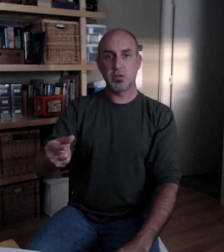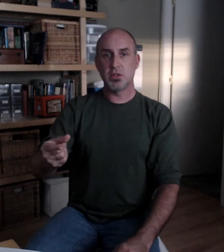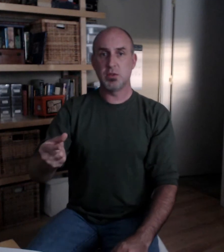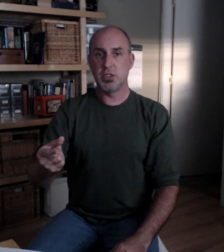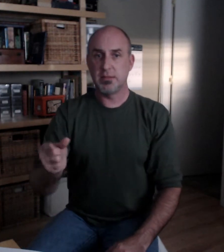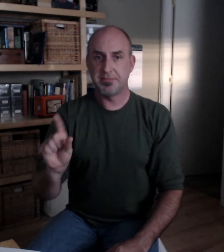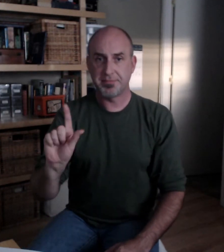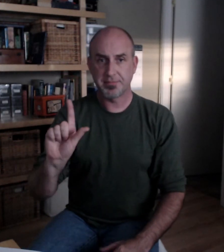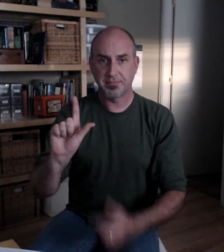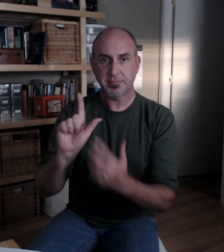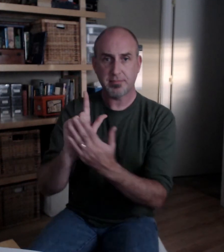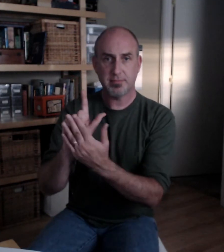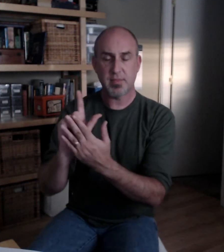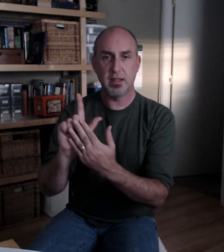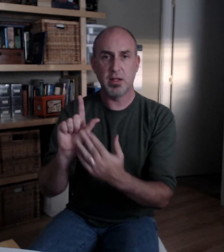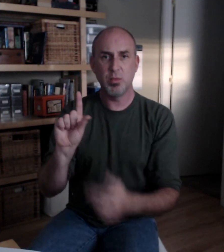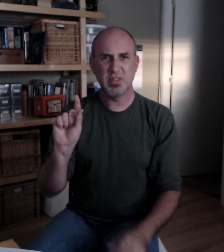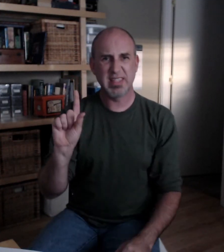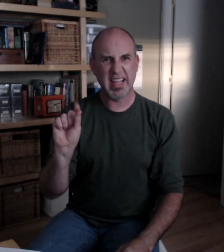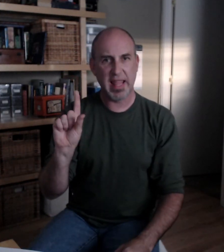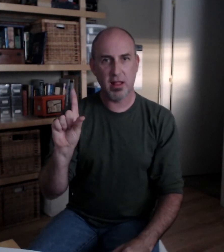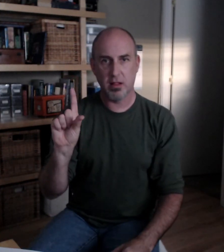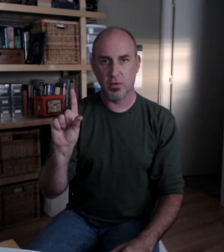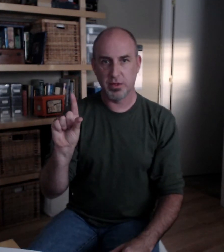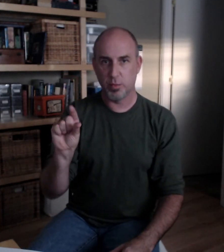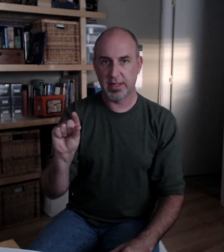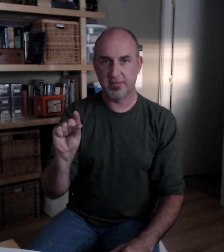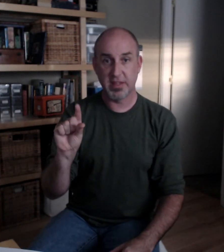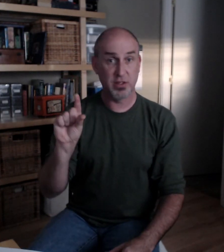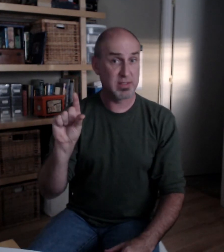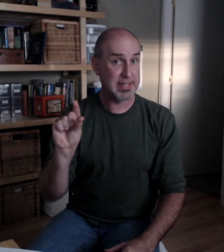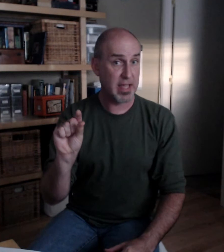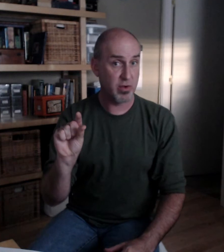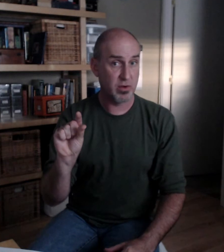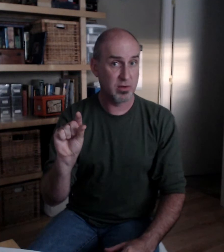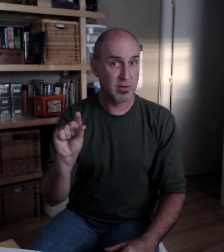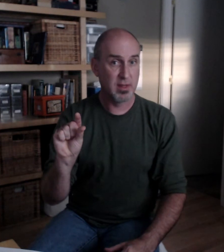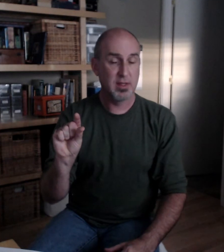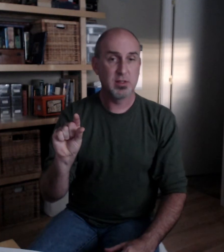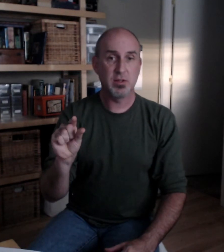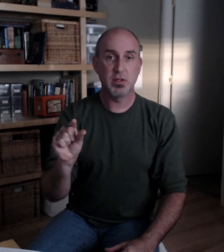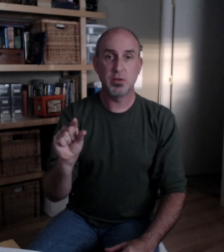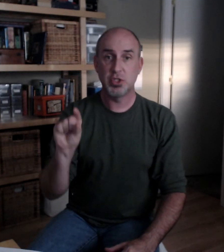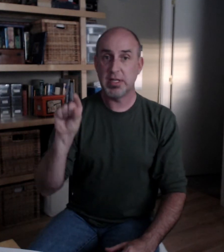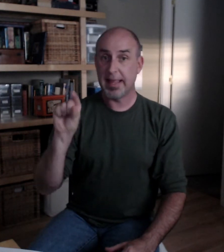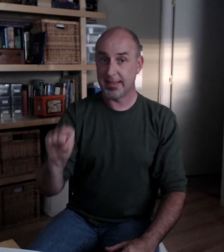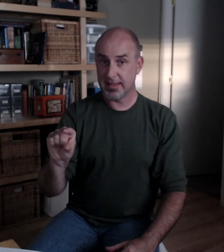can do a G. It almost looks like an L, only you bring the fingers together. So you can do a G like